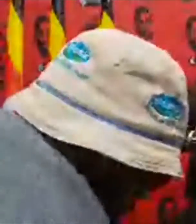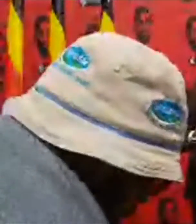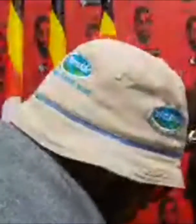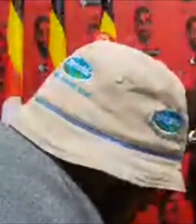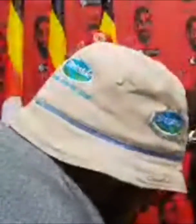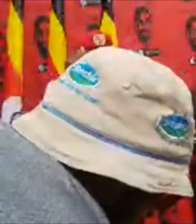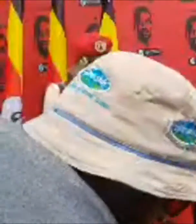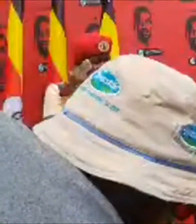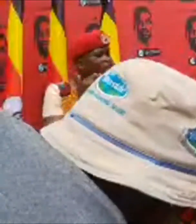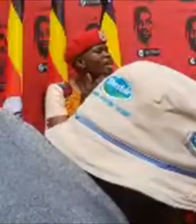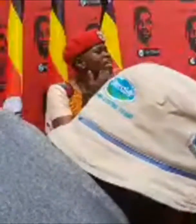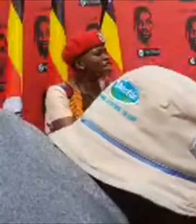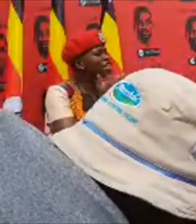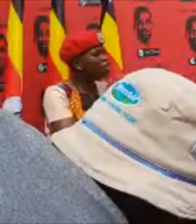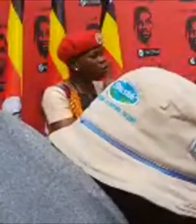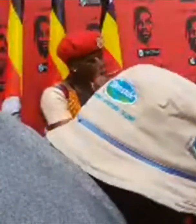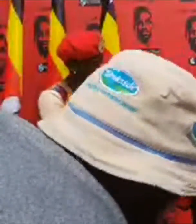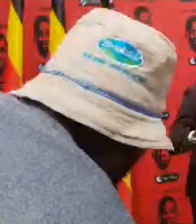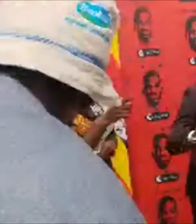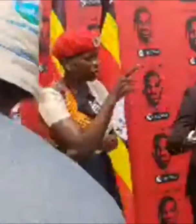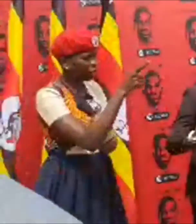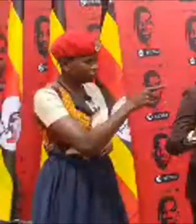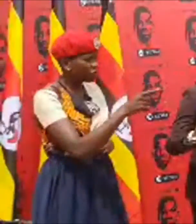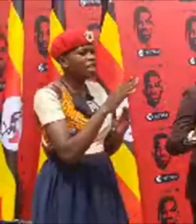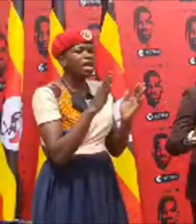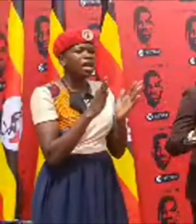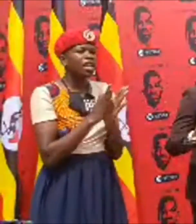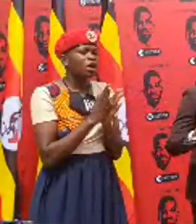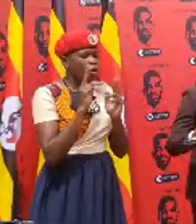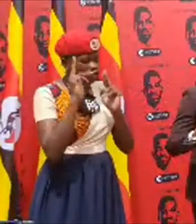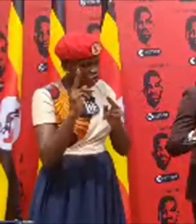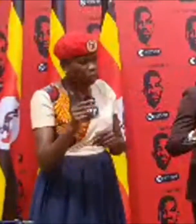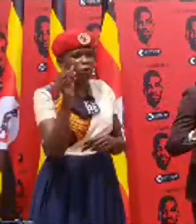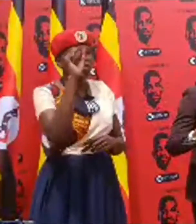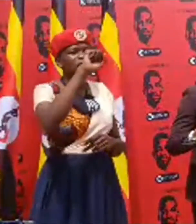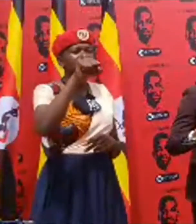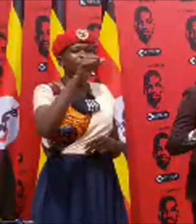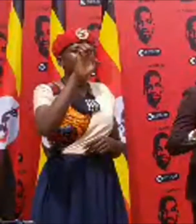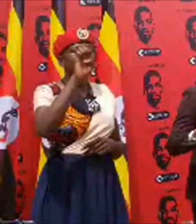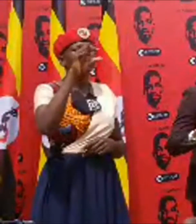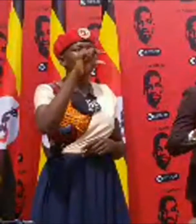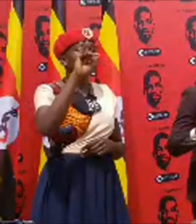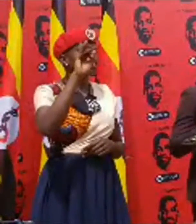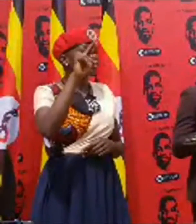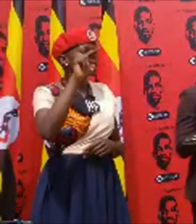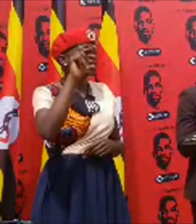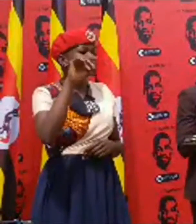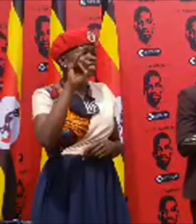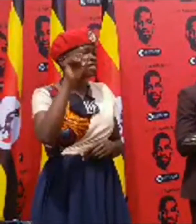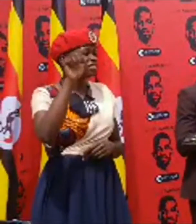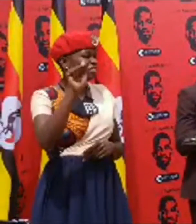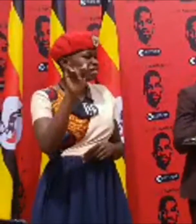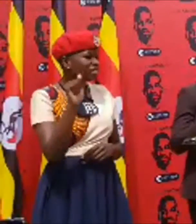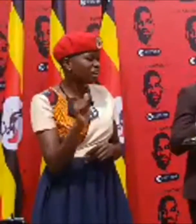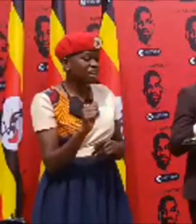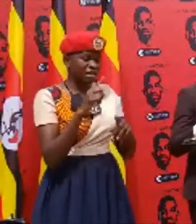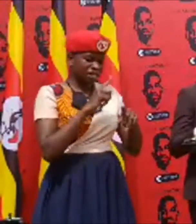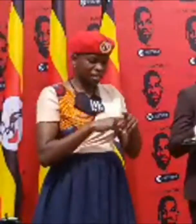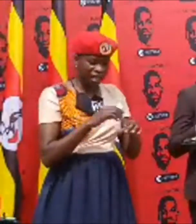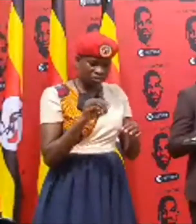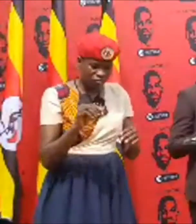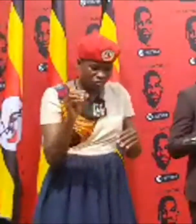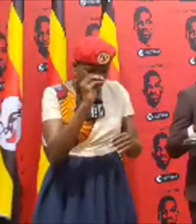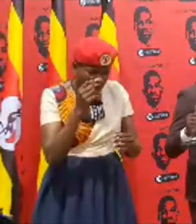Thank you, Mr. Update. Honorable Muhammad SSEGIRINYA. People might get this Mr. Update when they get to the ballot paper.